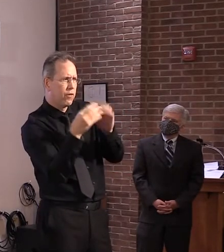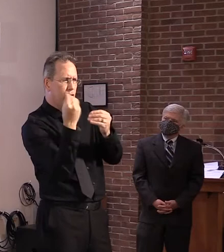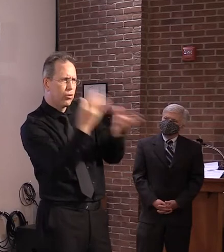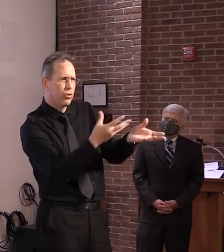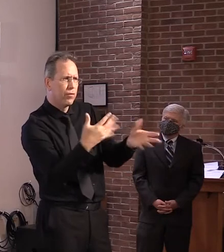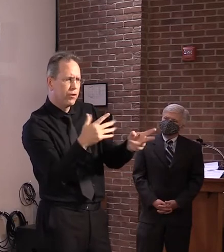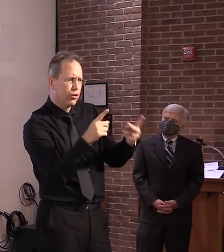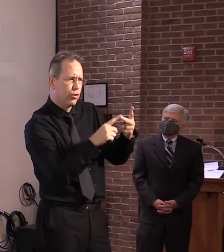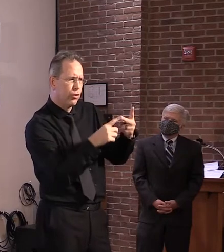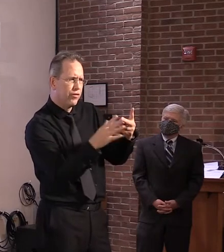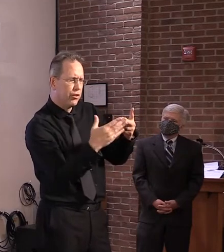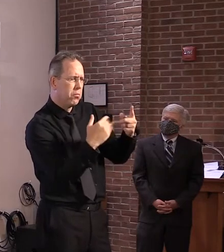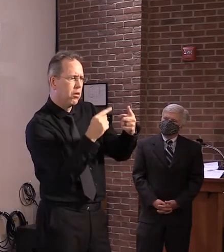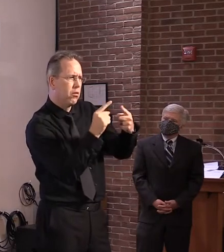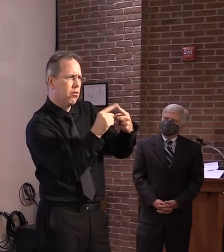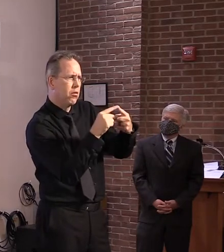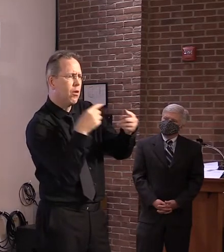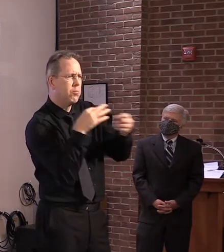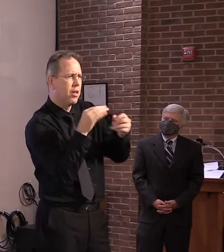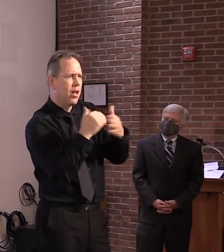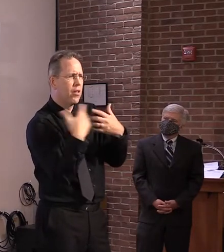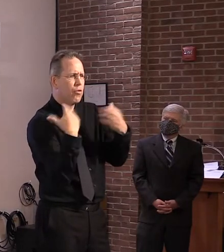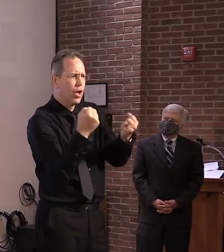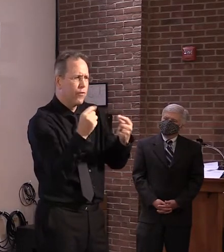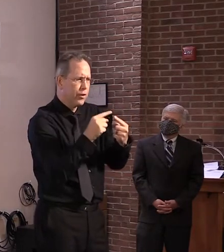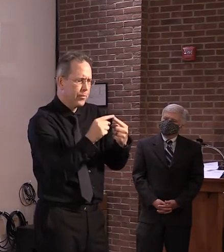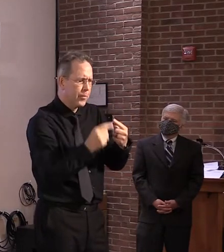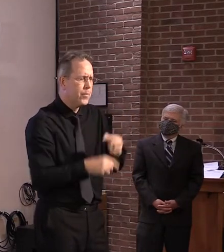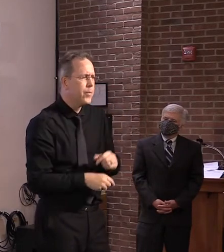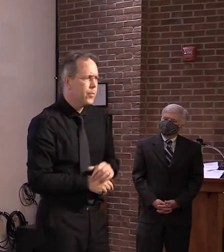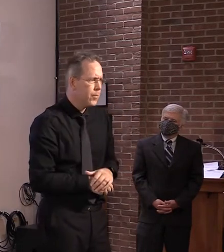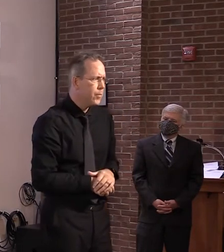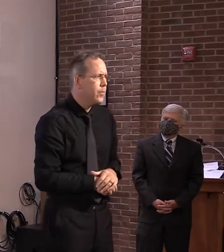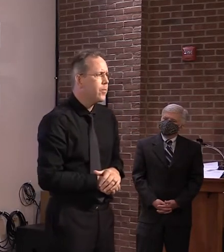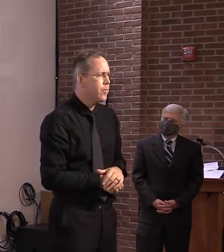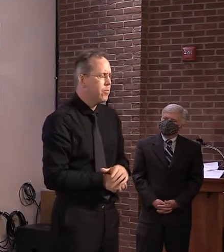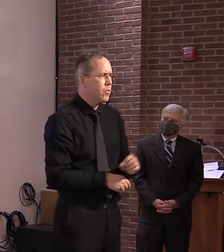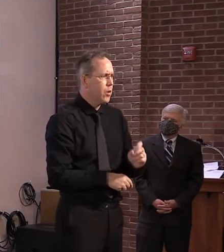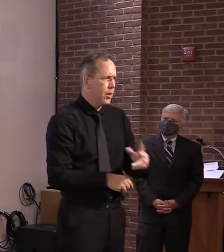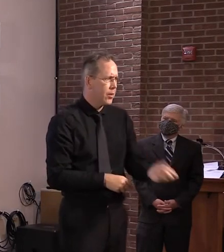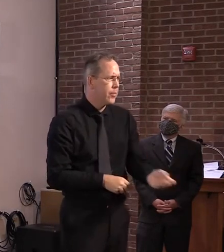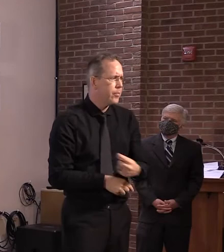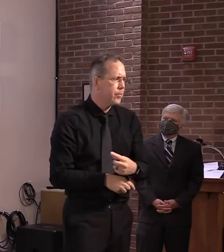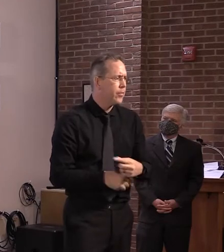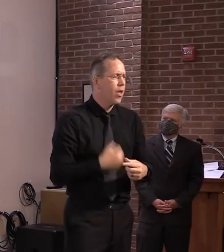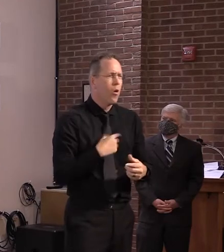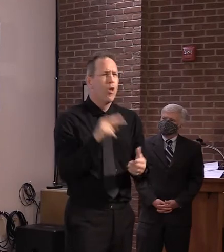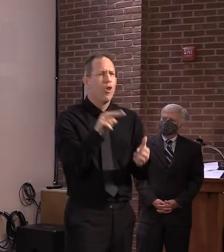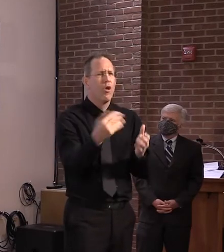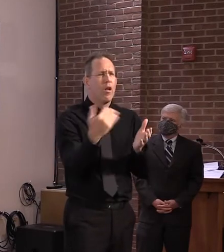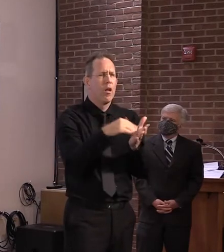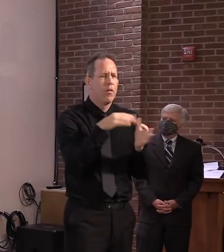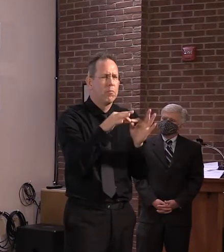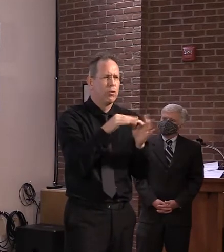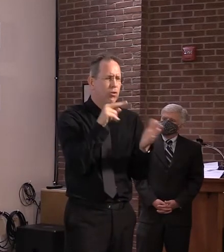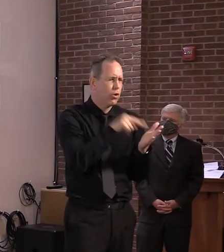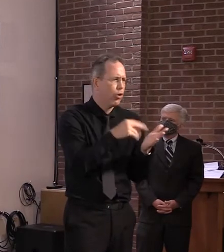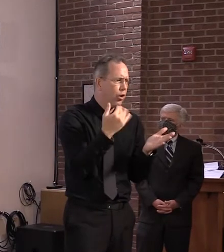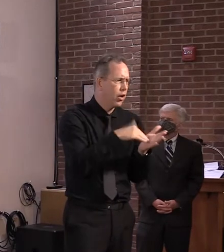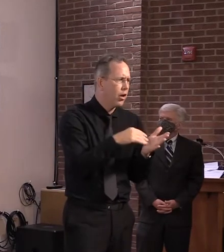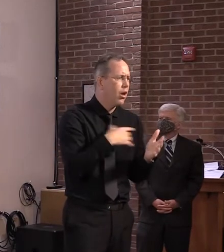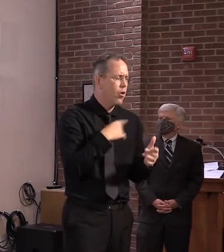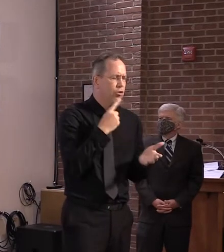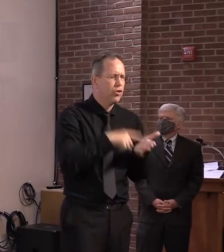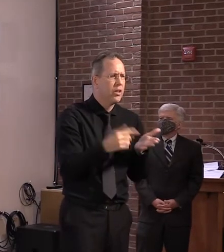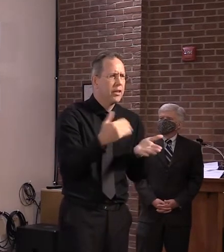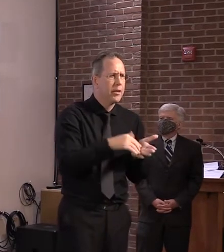Okay, thank you. I'll go back and look. I was having trouble connecting with you guys, so I missed part of your statement. So I'll go back and look. Thank